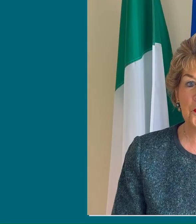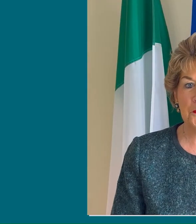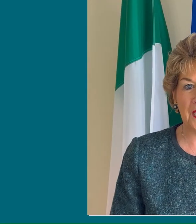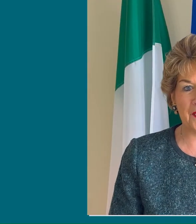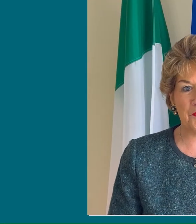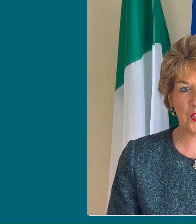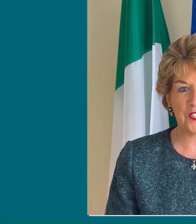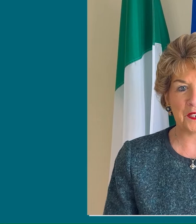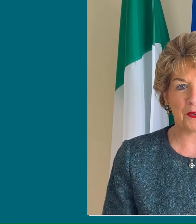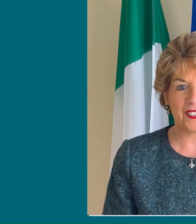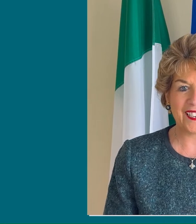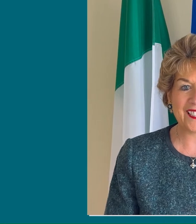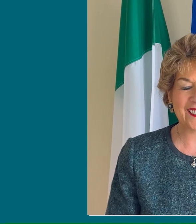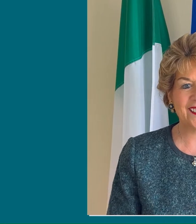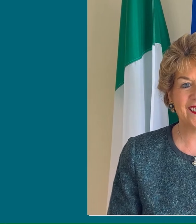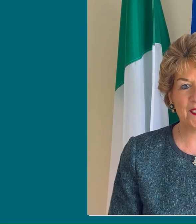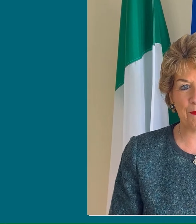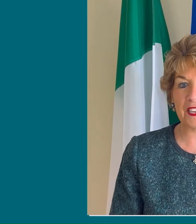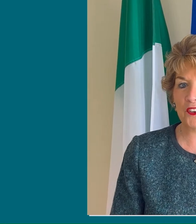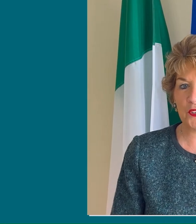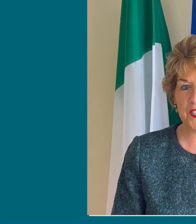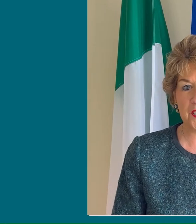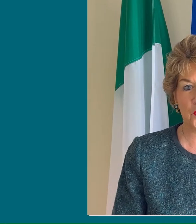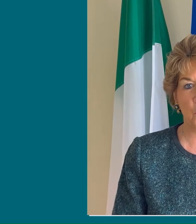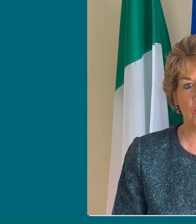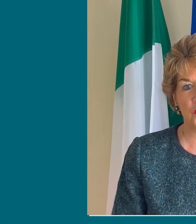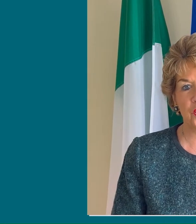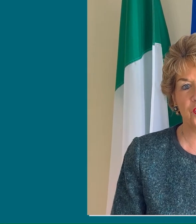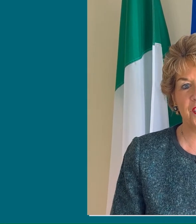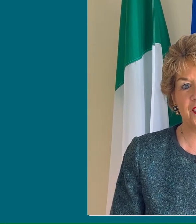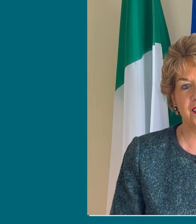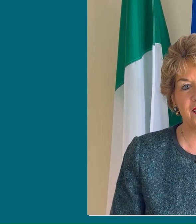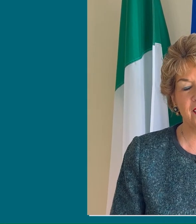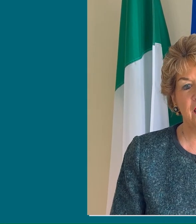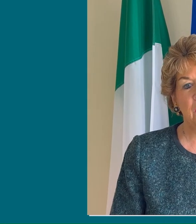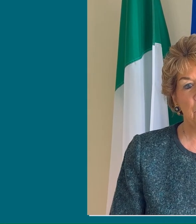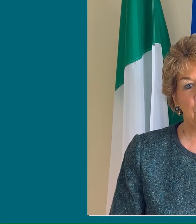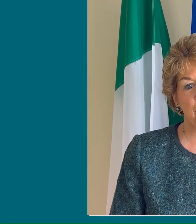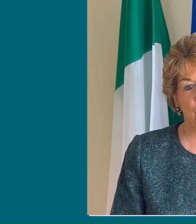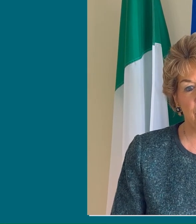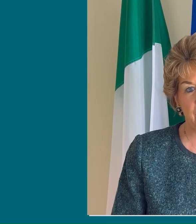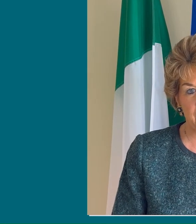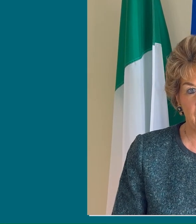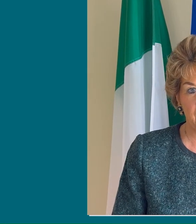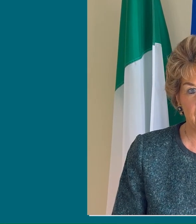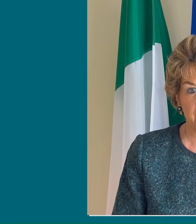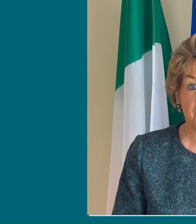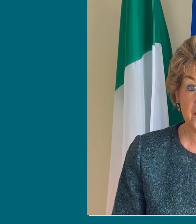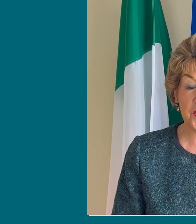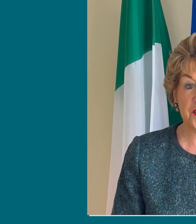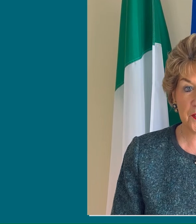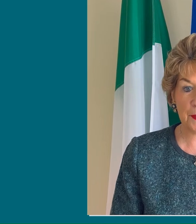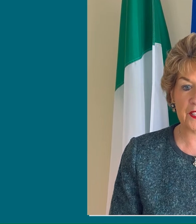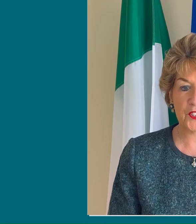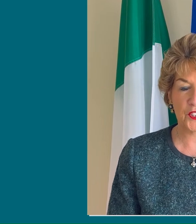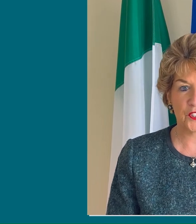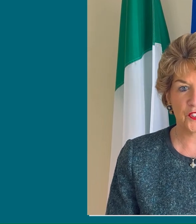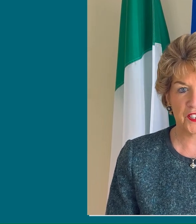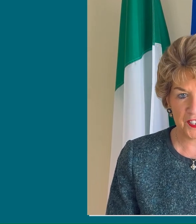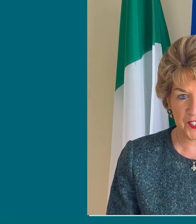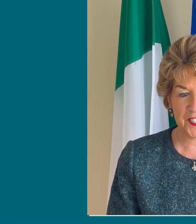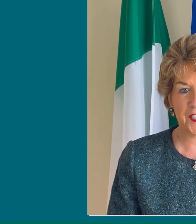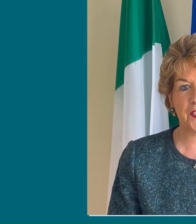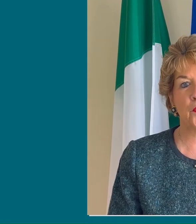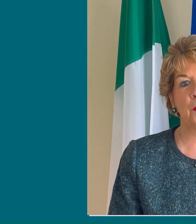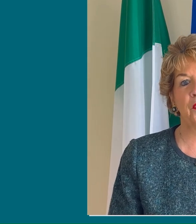Hello, I'm Geraldine Byrne-Nason, bringing greetings from Washington, D.C., where I'm serving as Ireland's 19th ambassador to